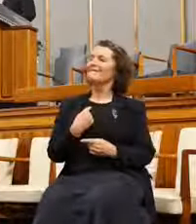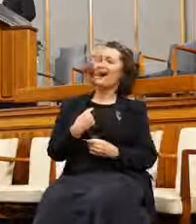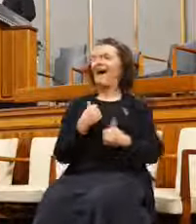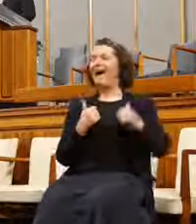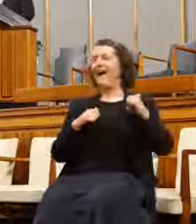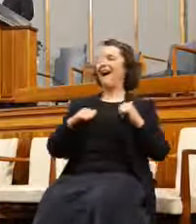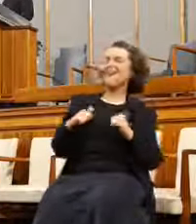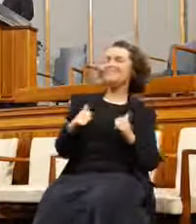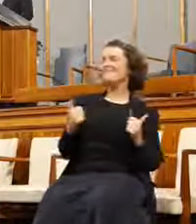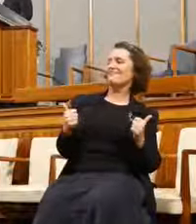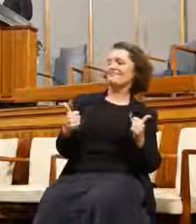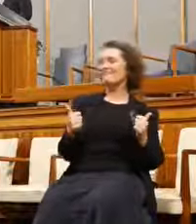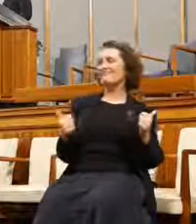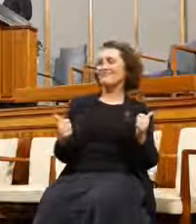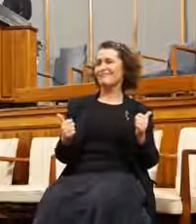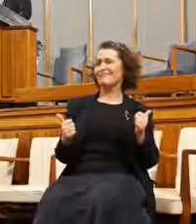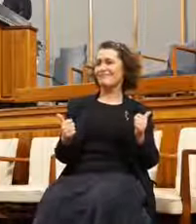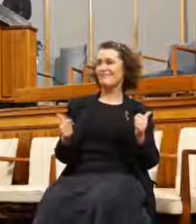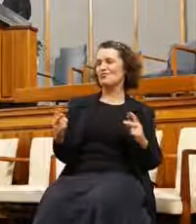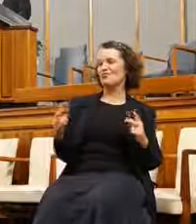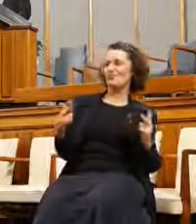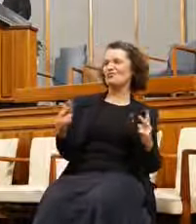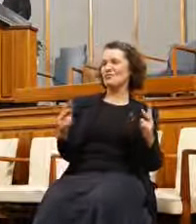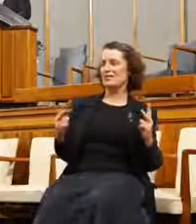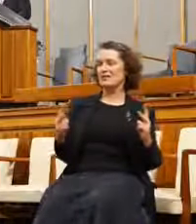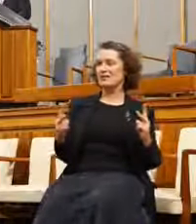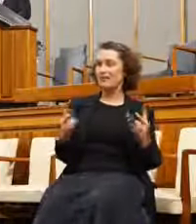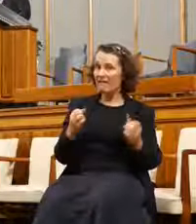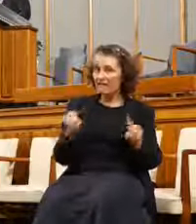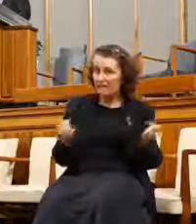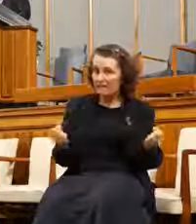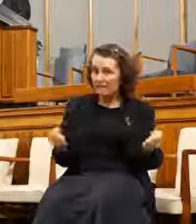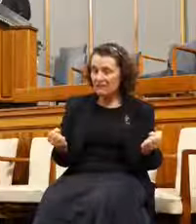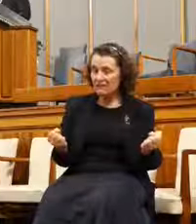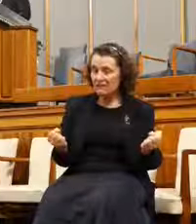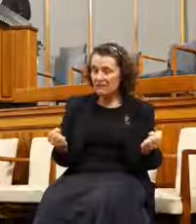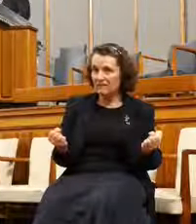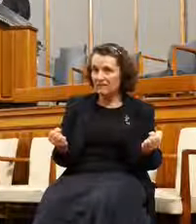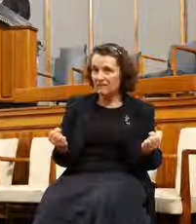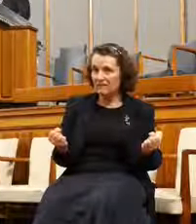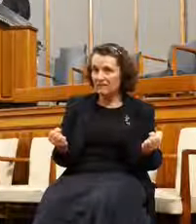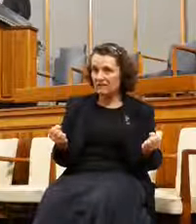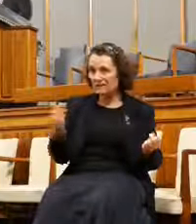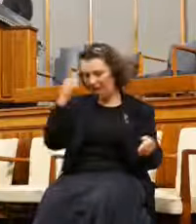across, putting on a great show, trying to appear